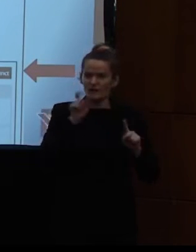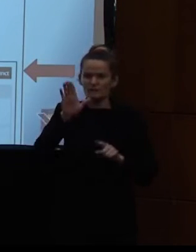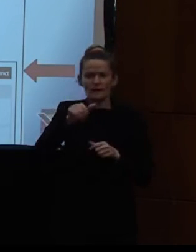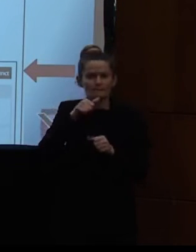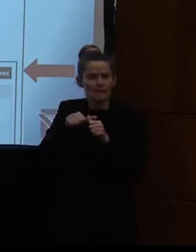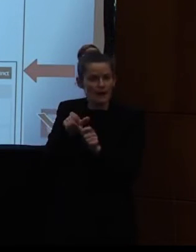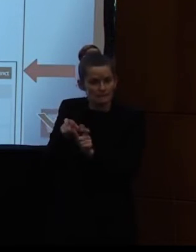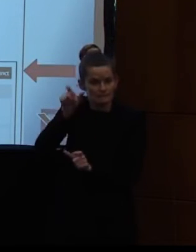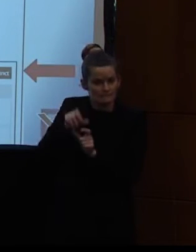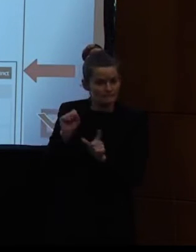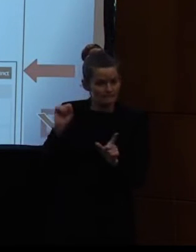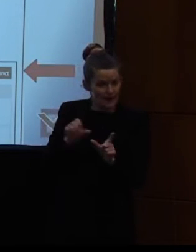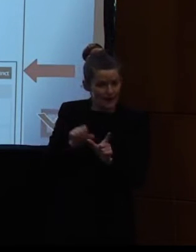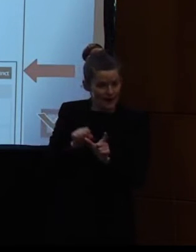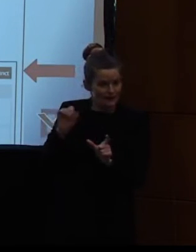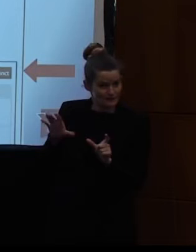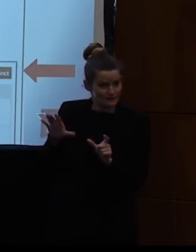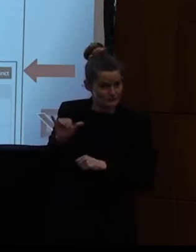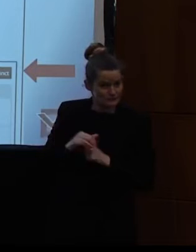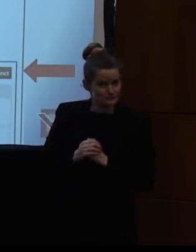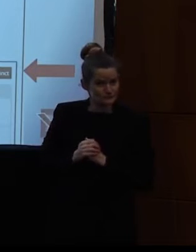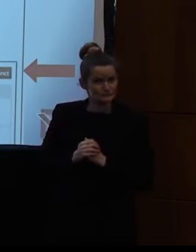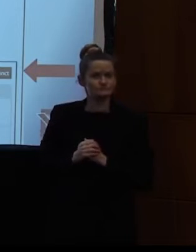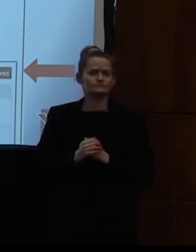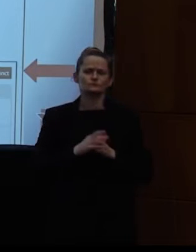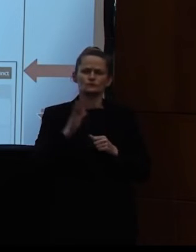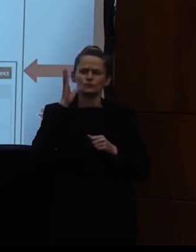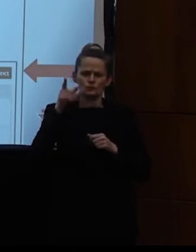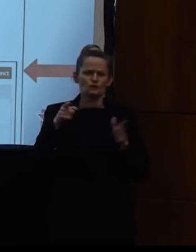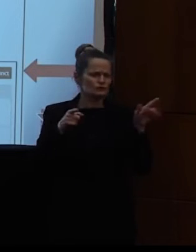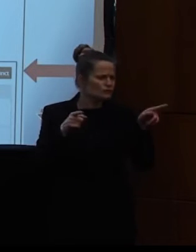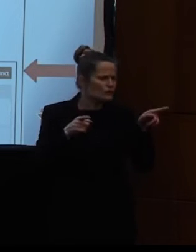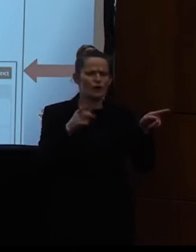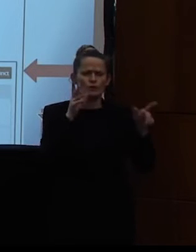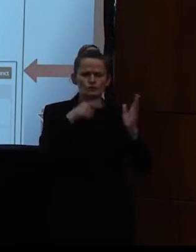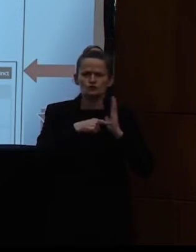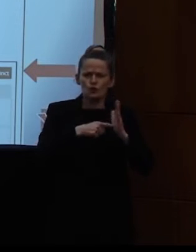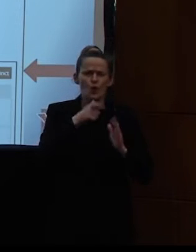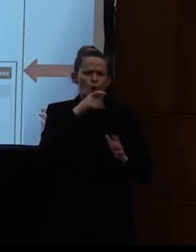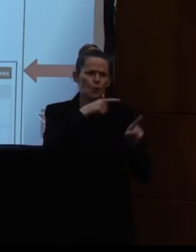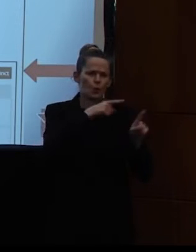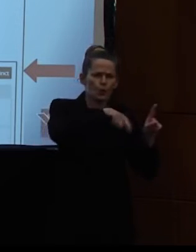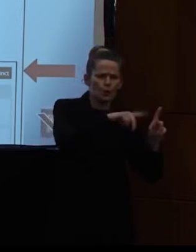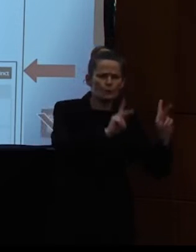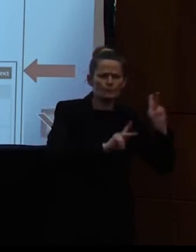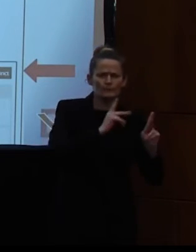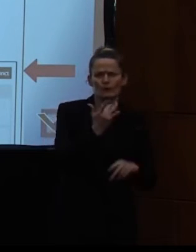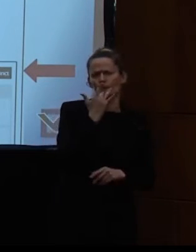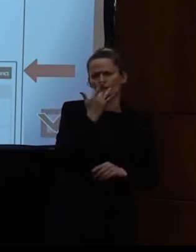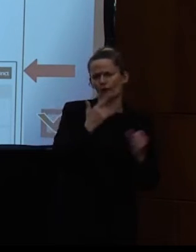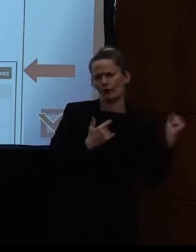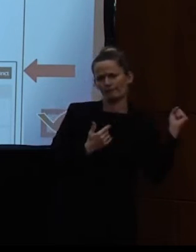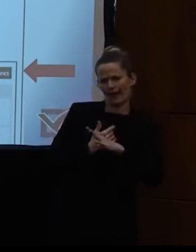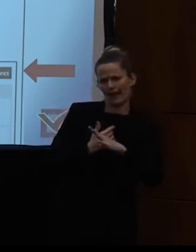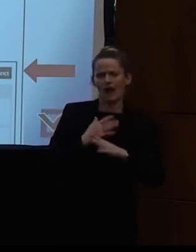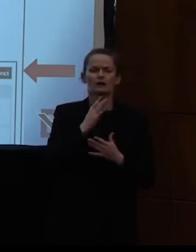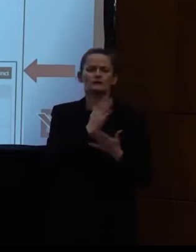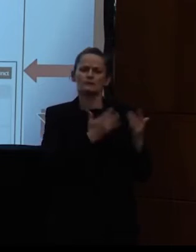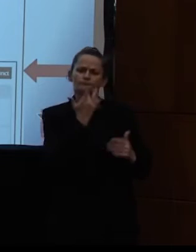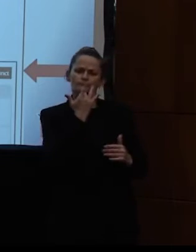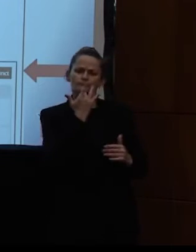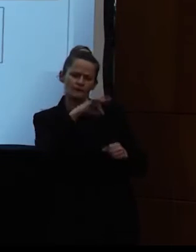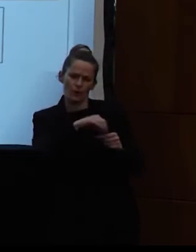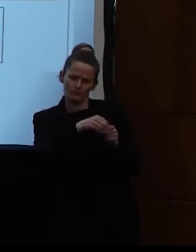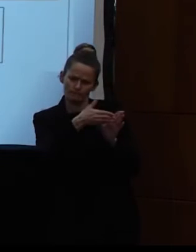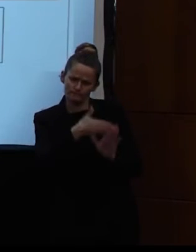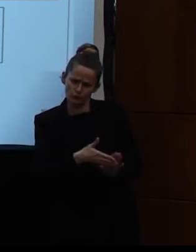choosing to vote absentee, which is some delineation we haven't had up until now. So it's going to provide some more information about that. If you